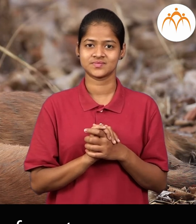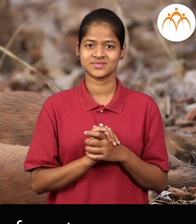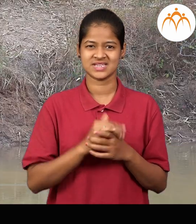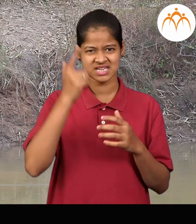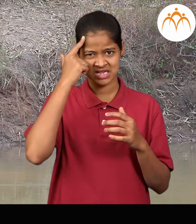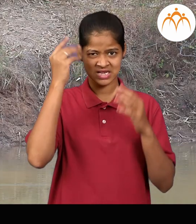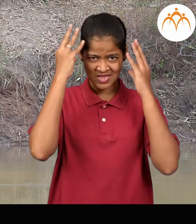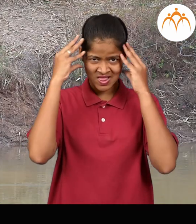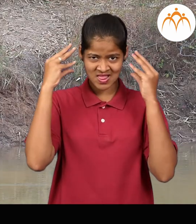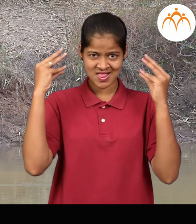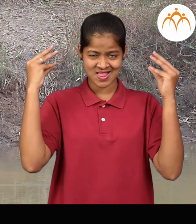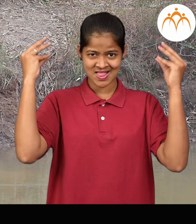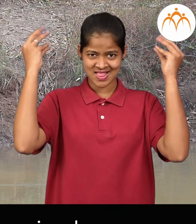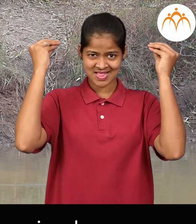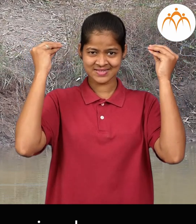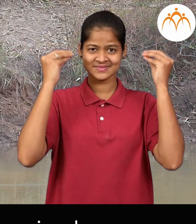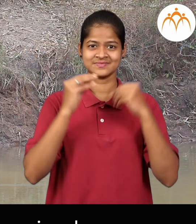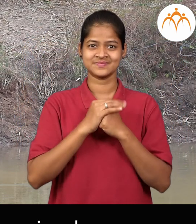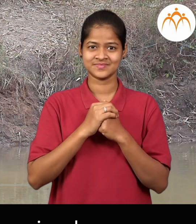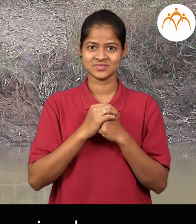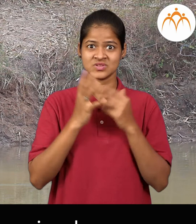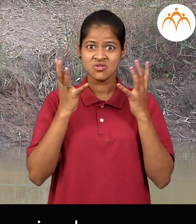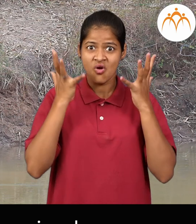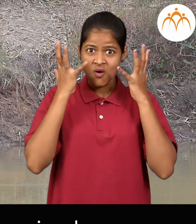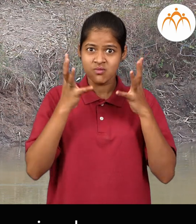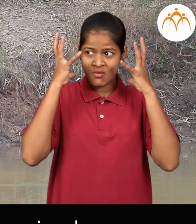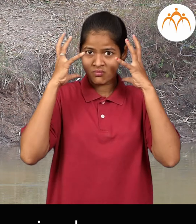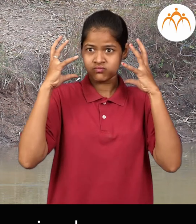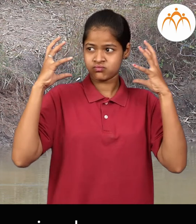Bison. Bison is a huge animal.